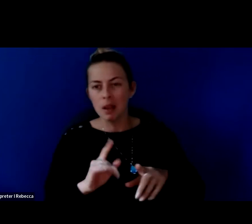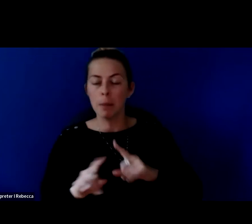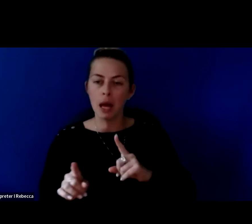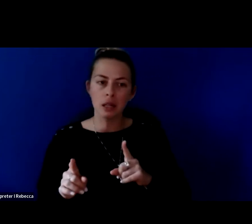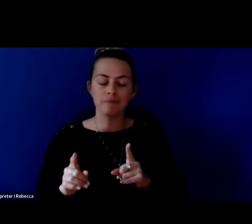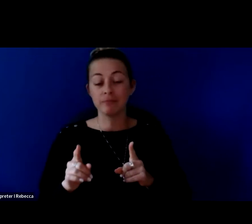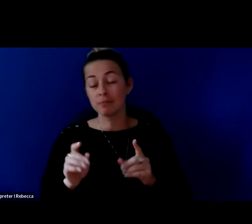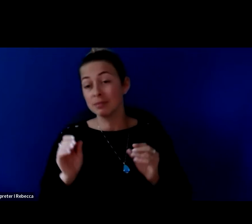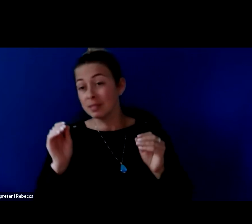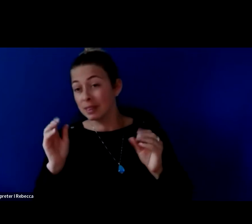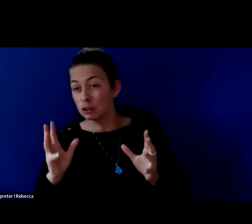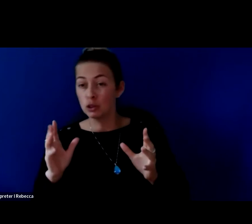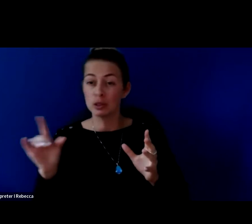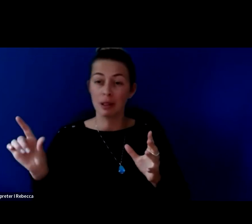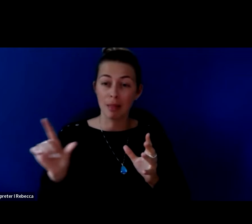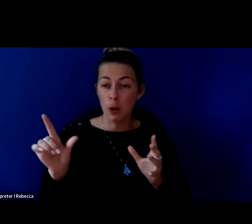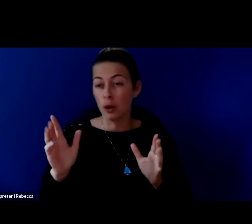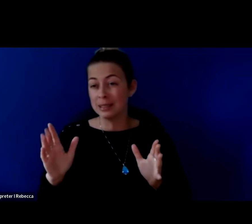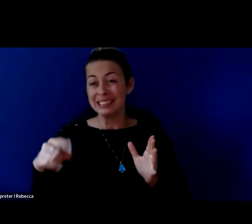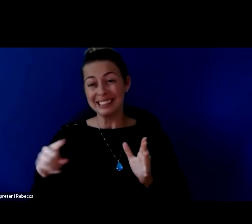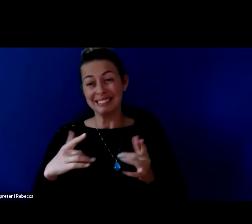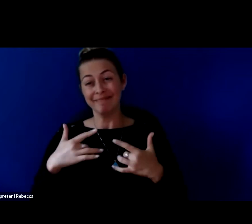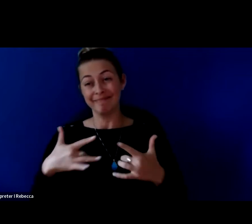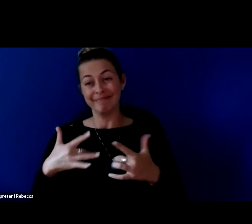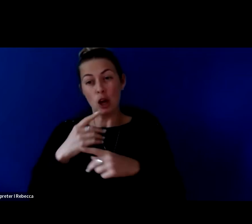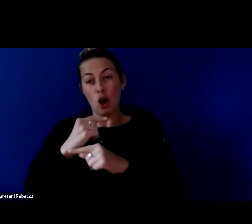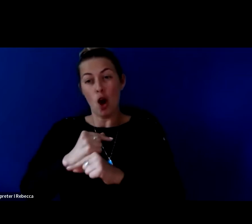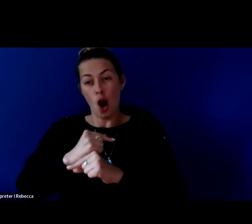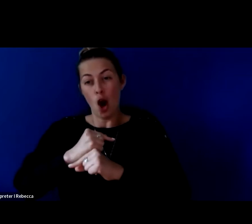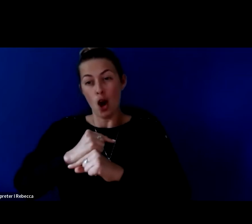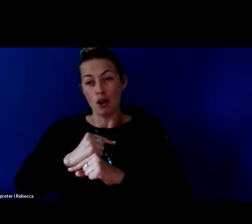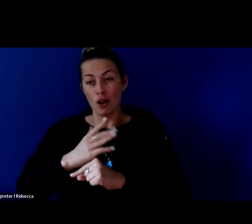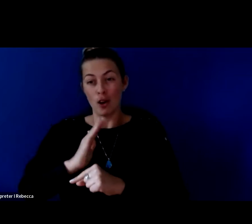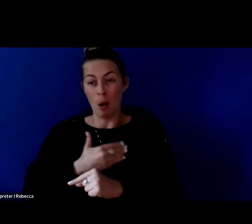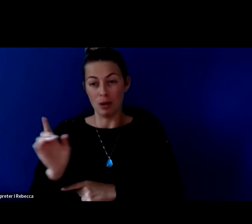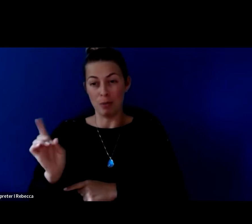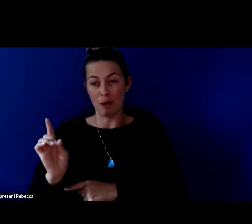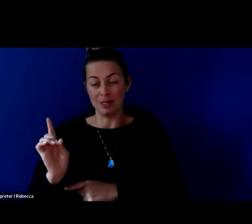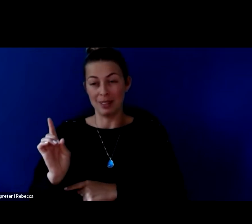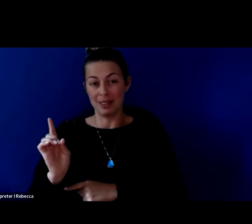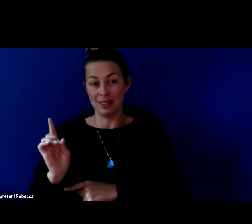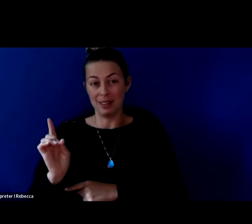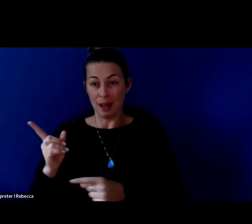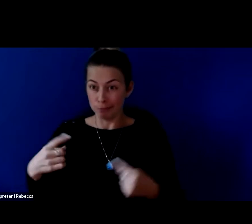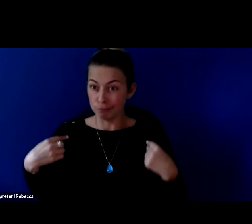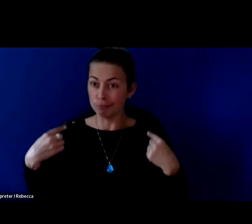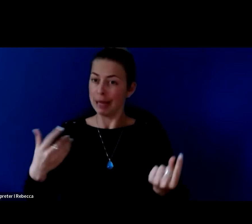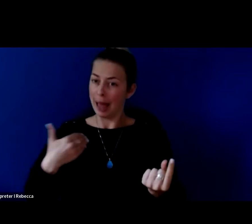the guardians of our democracy. And for quite some time, they have been willing to try to hold the party line in terms of being able